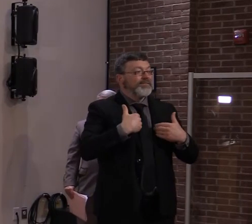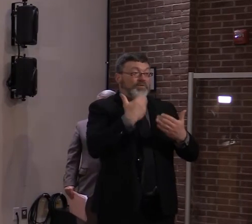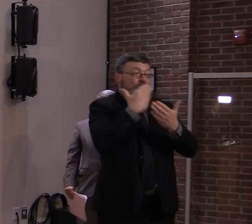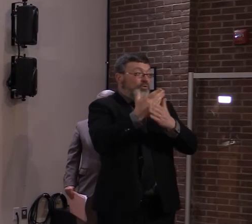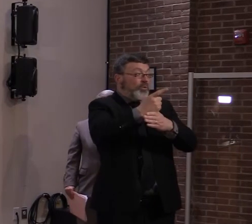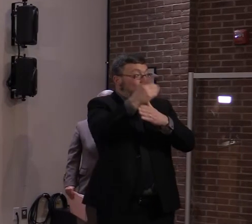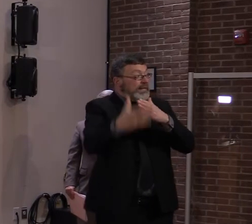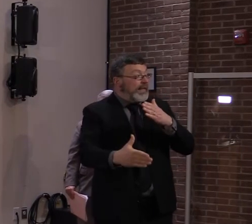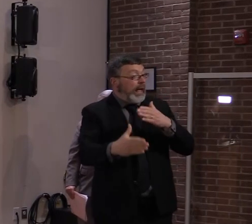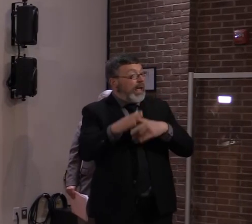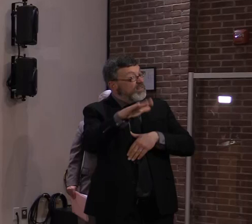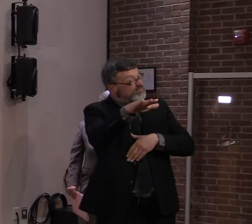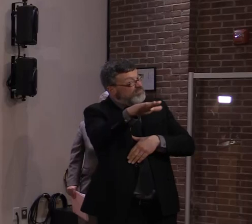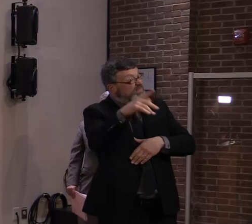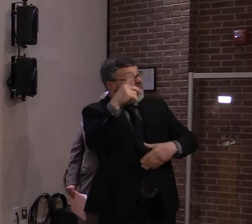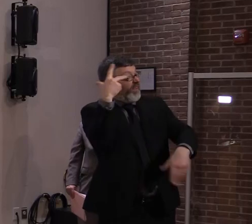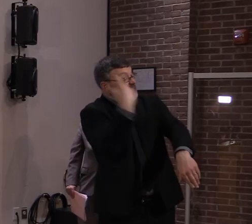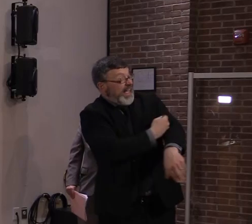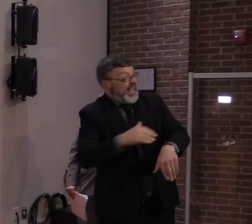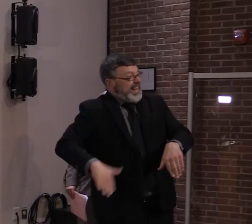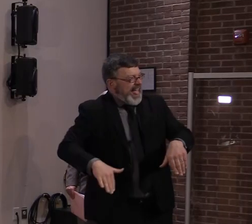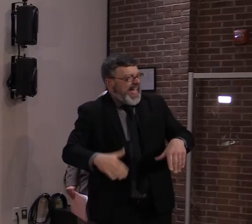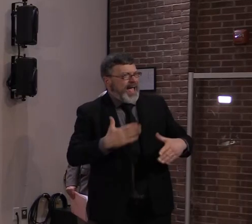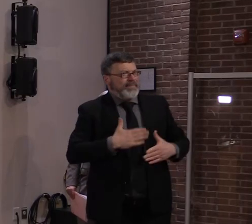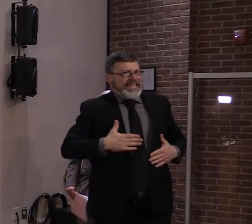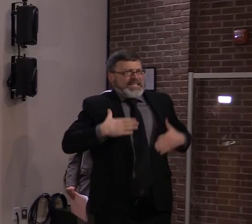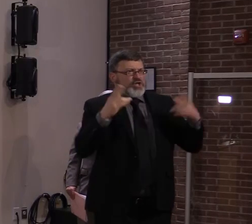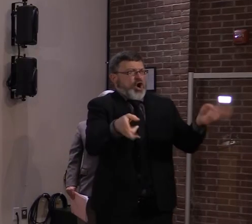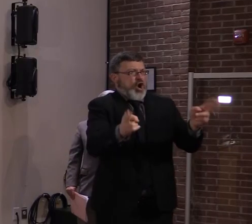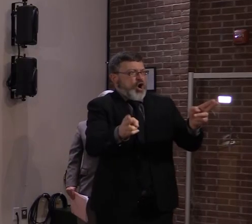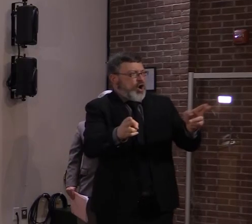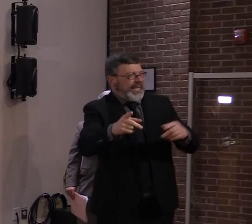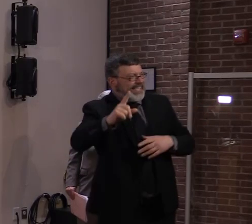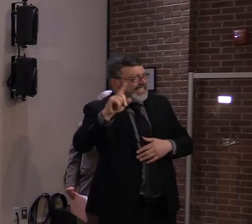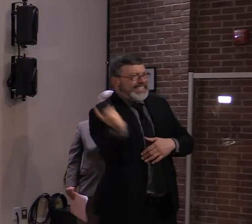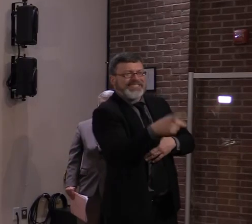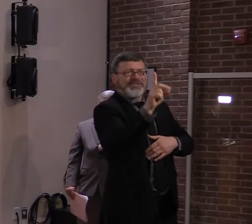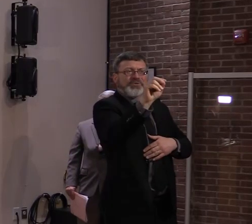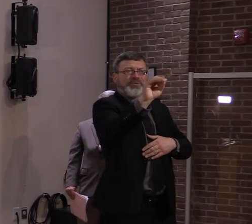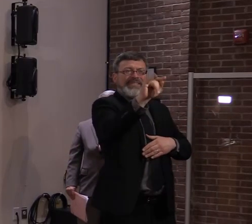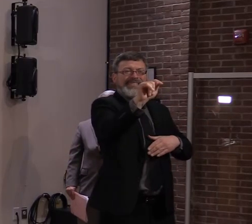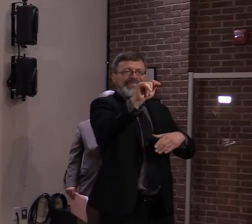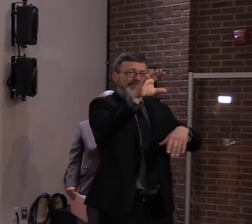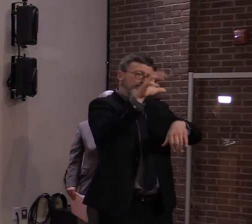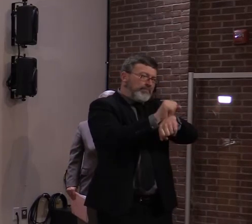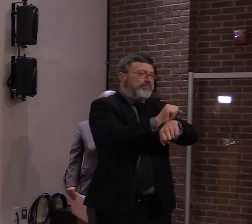a vaccination, please do so this weekend. Take the time. It's for the public good,